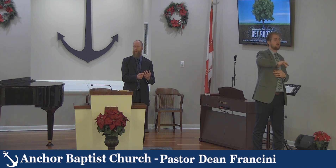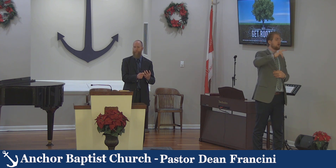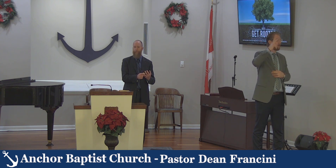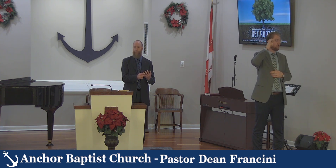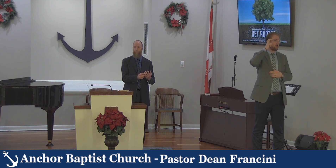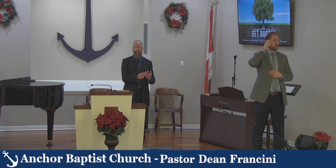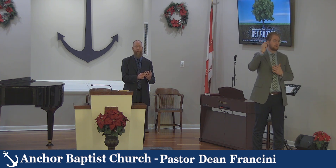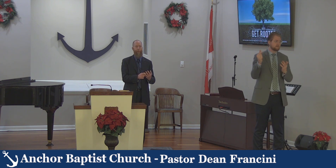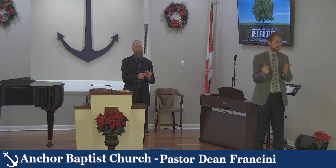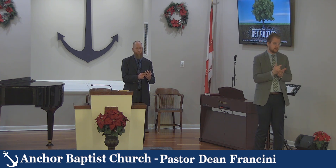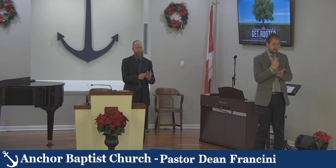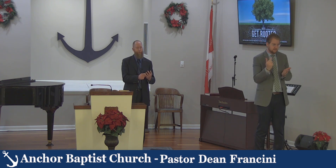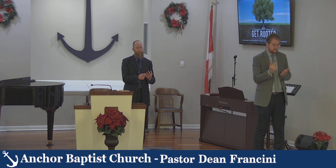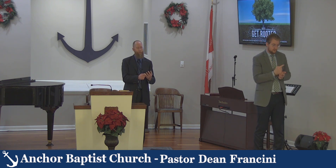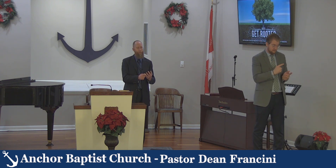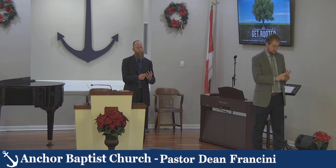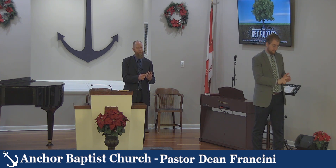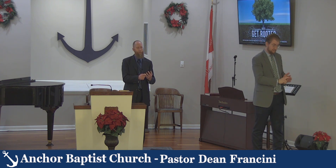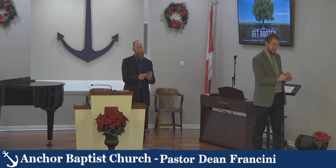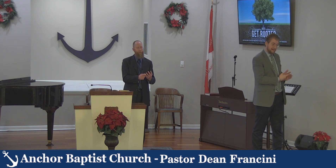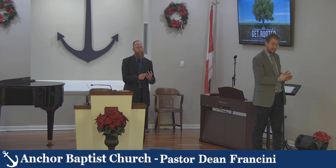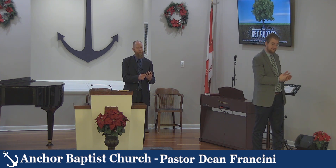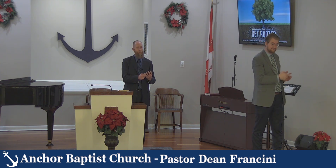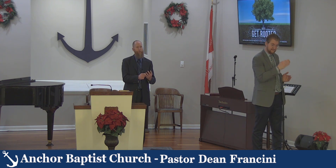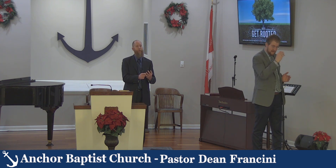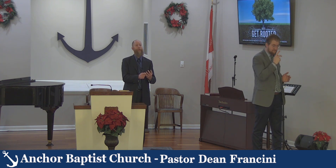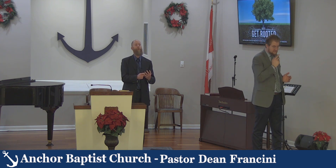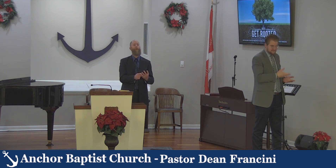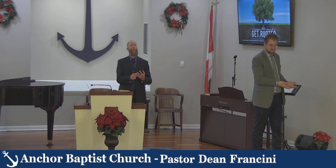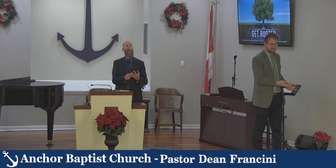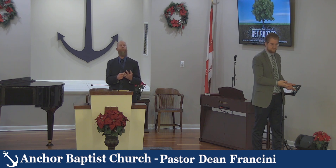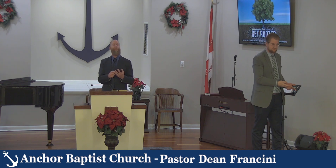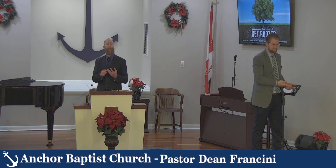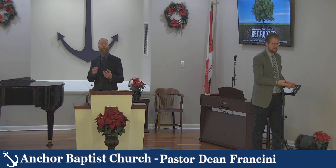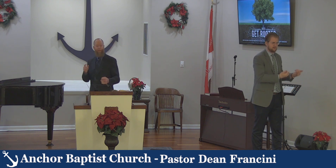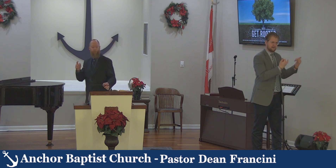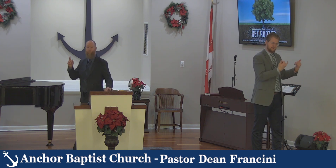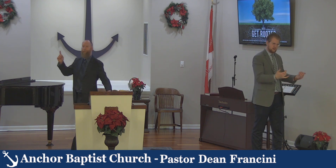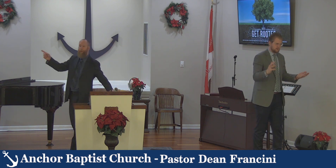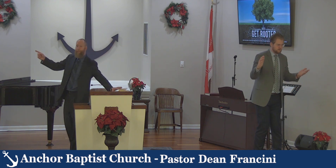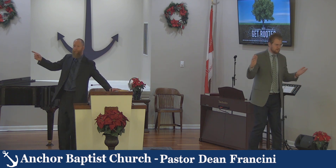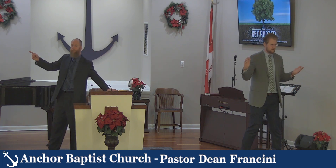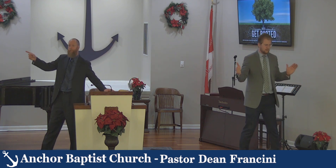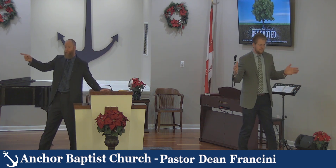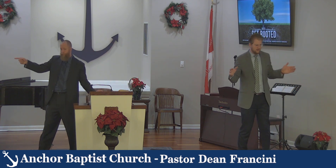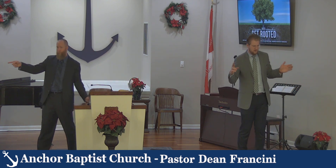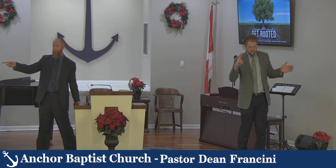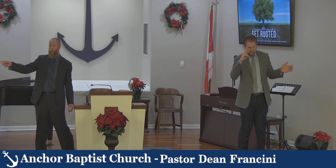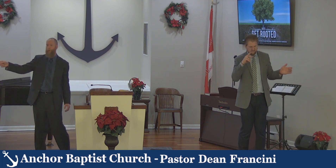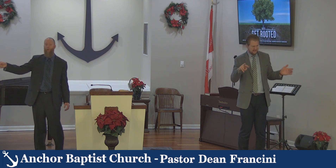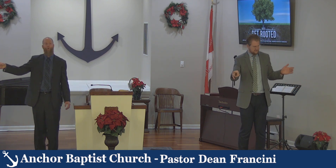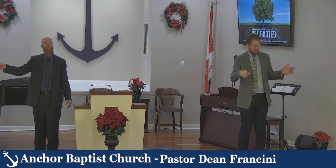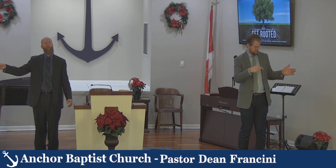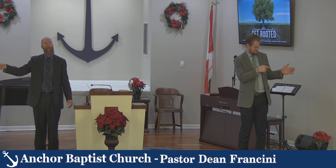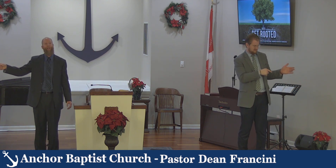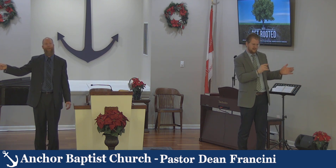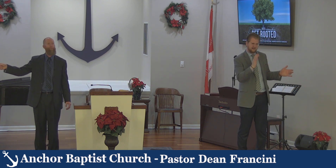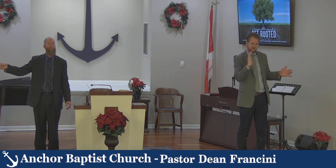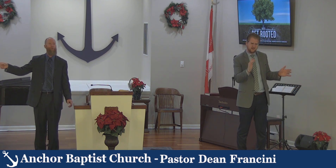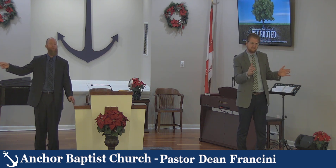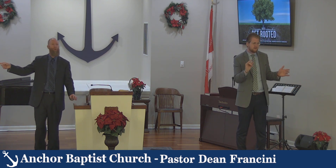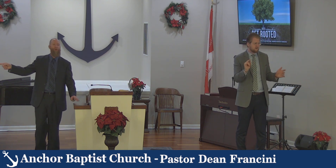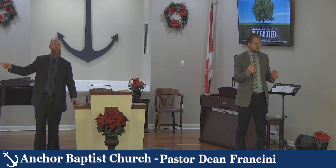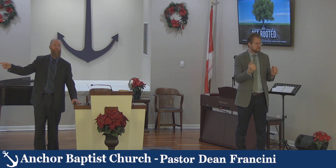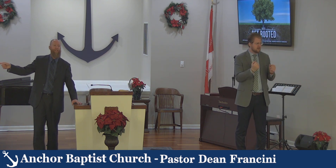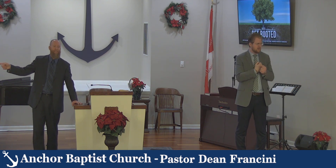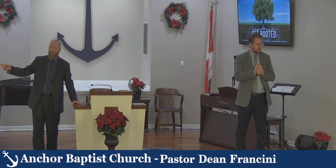out beginning there in Ephesus. Now, when we compare that to Revelation chapter 19, verse 4, we find that I'm